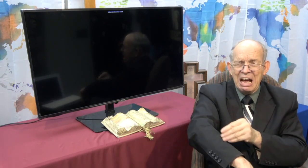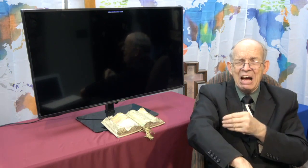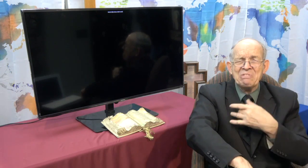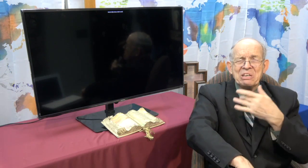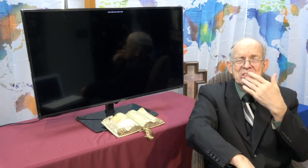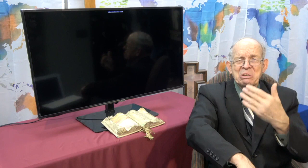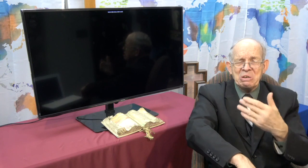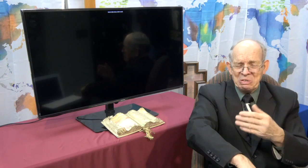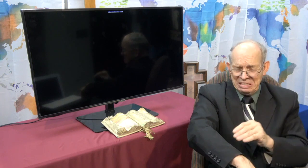Very good.